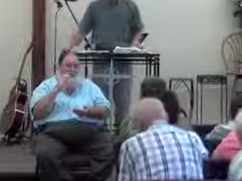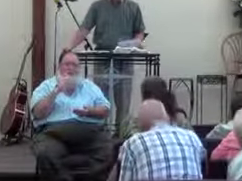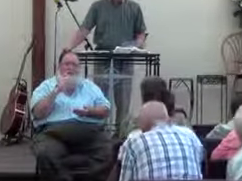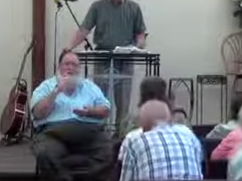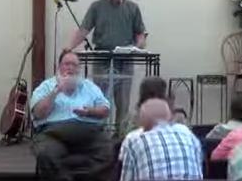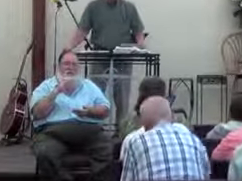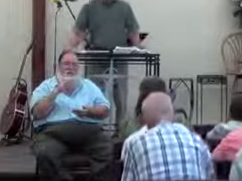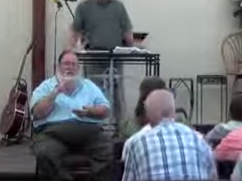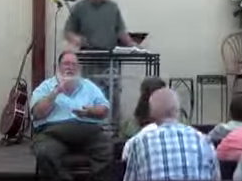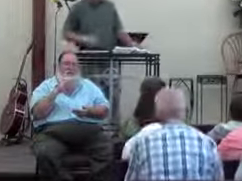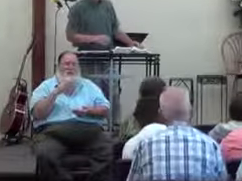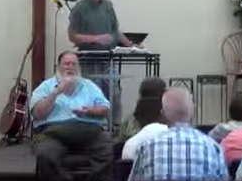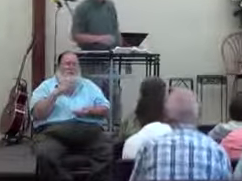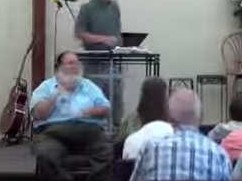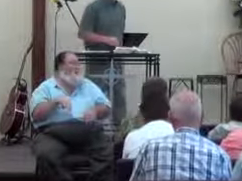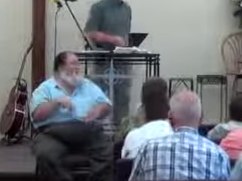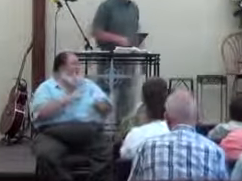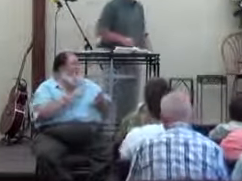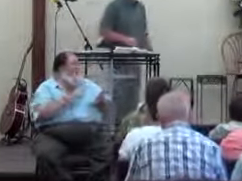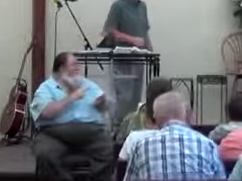have it.